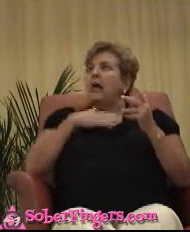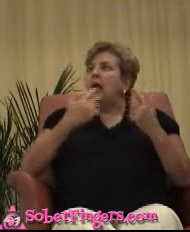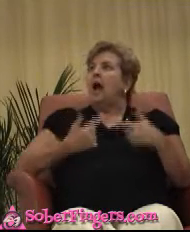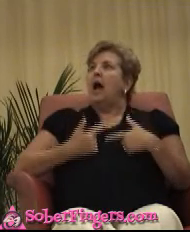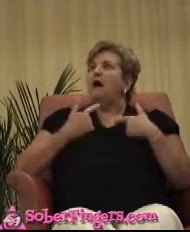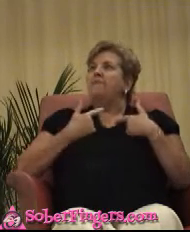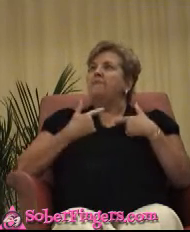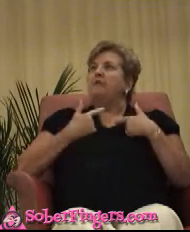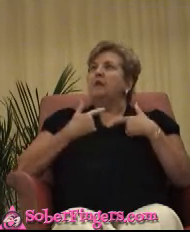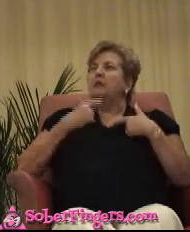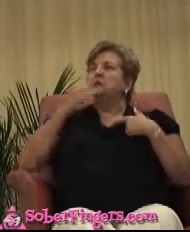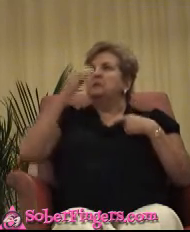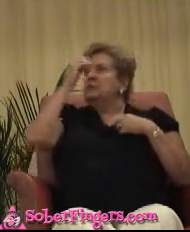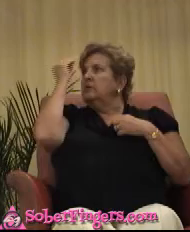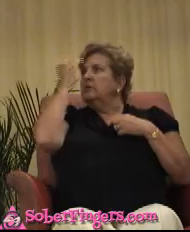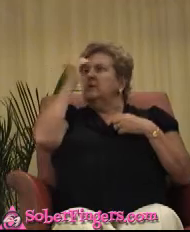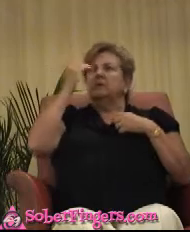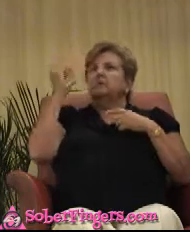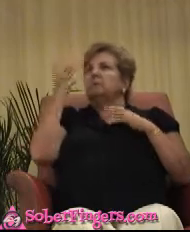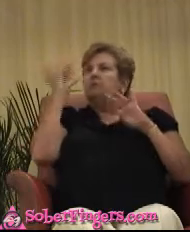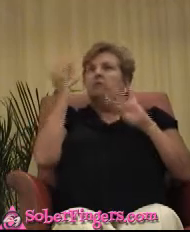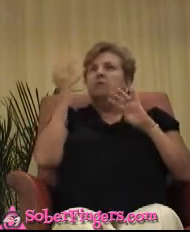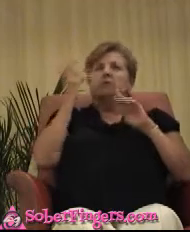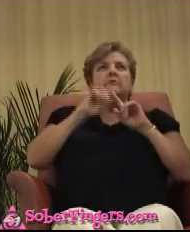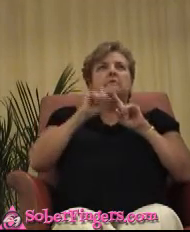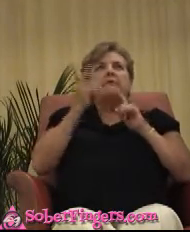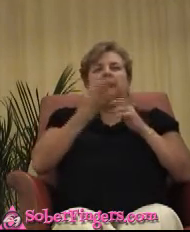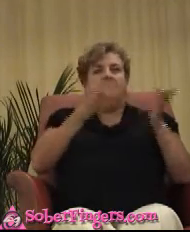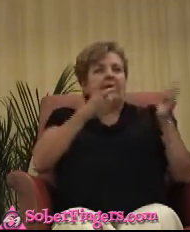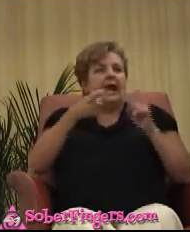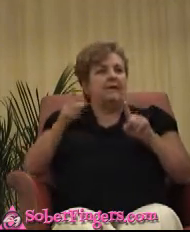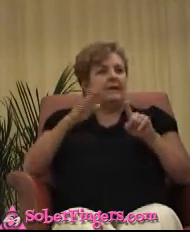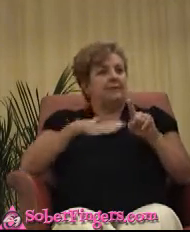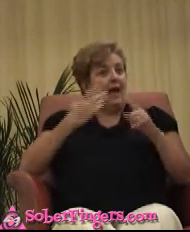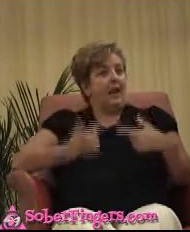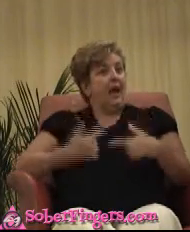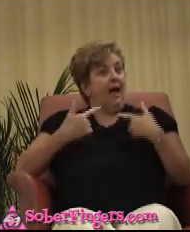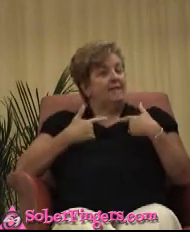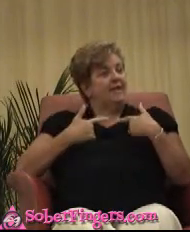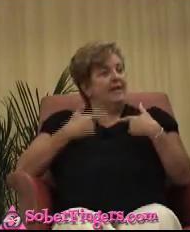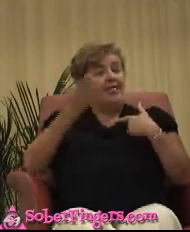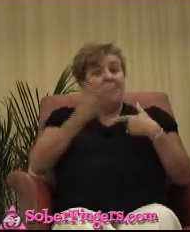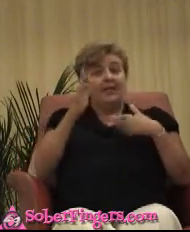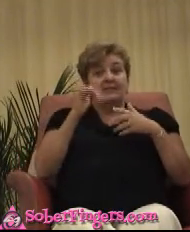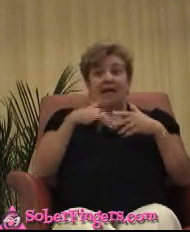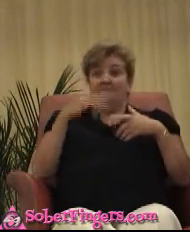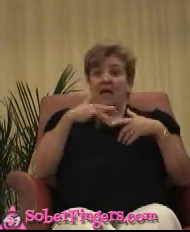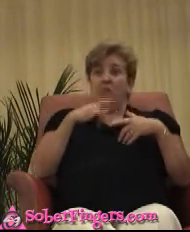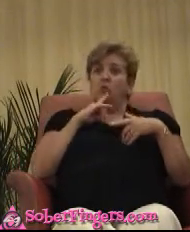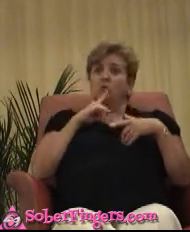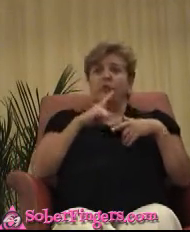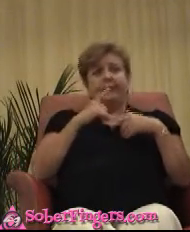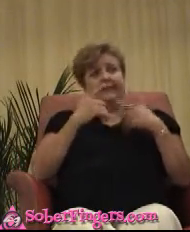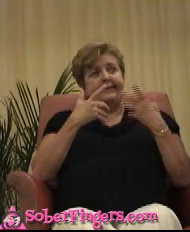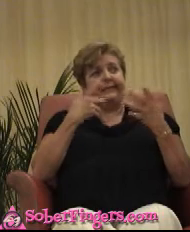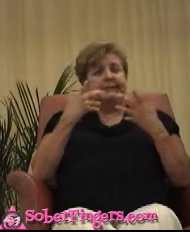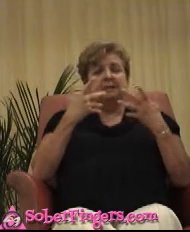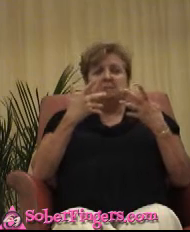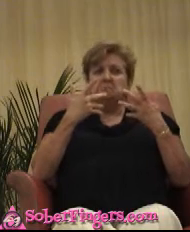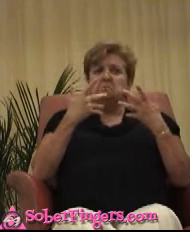pinnacle moments, the things that were really trophy moments in my life, things that I thought were measured, marked me, and defined